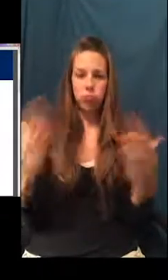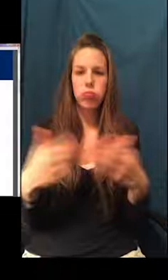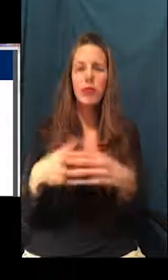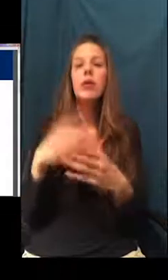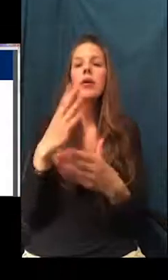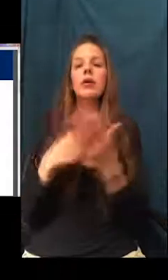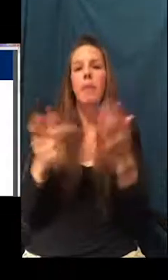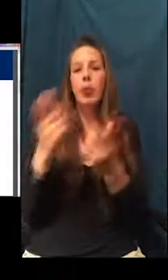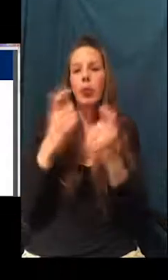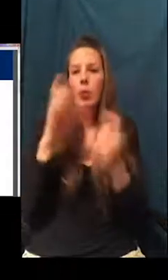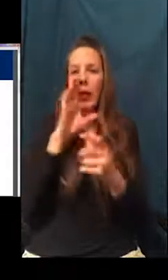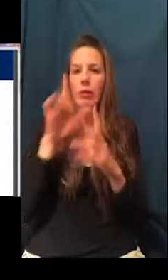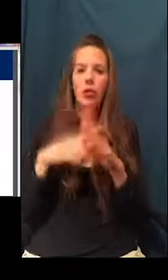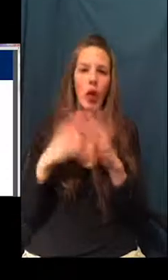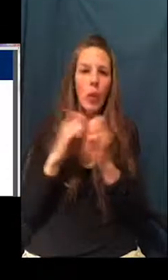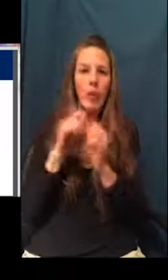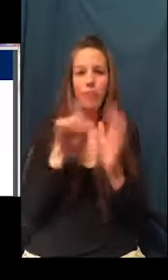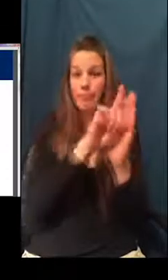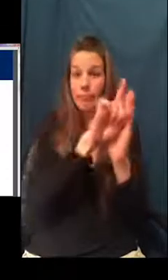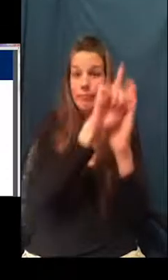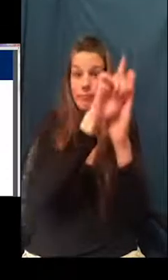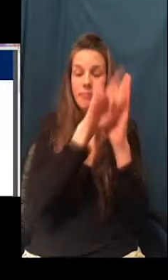Some of the questions we're going to start with